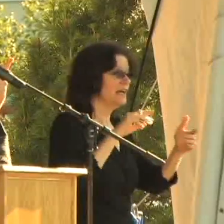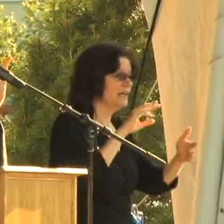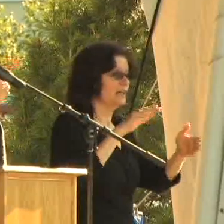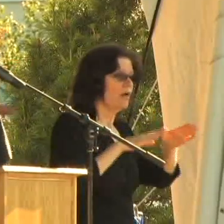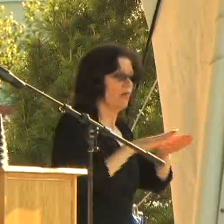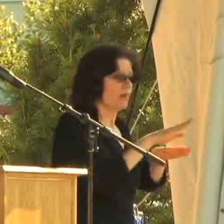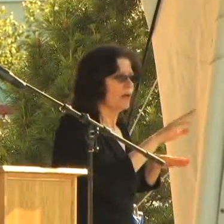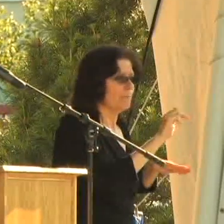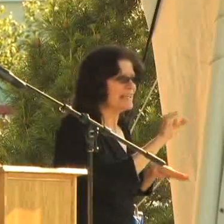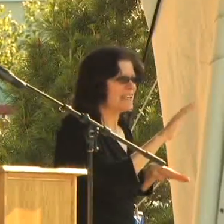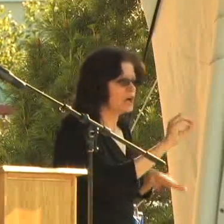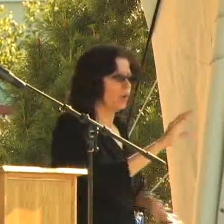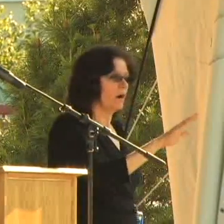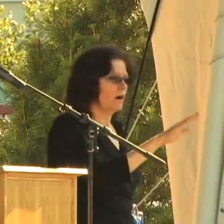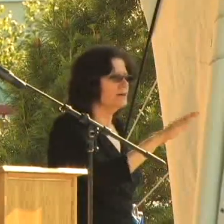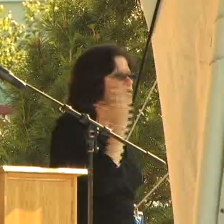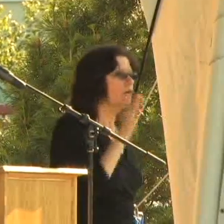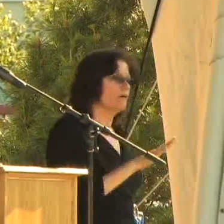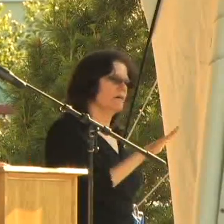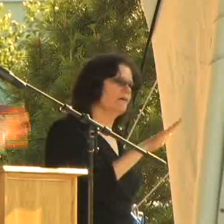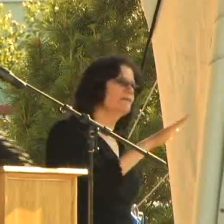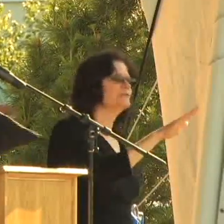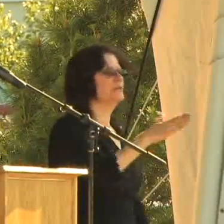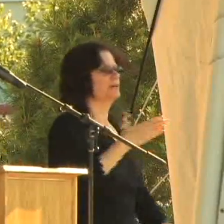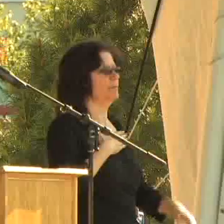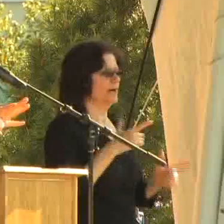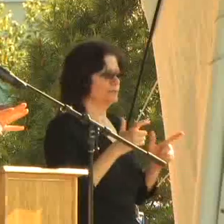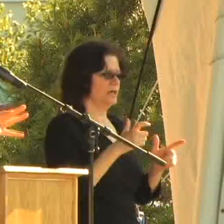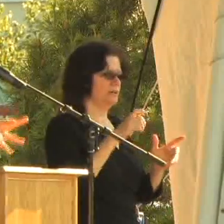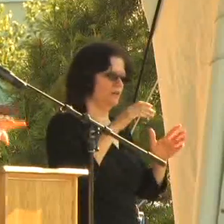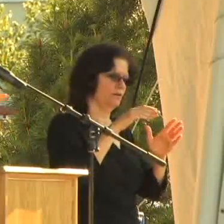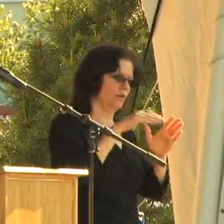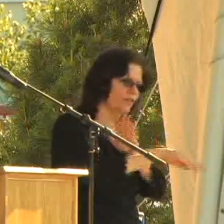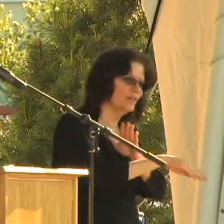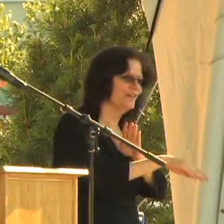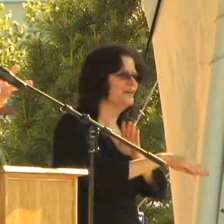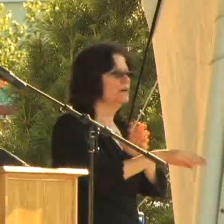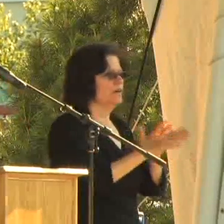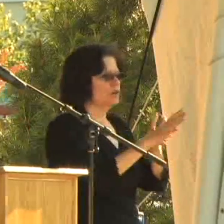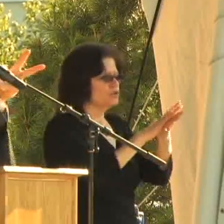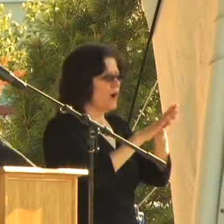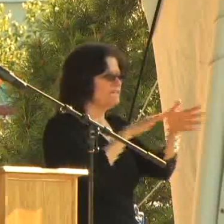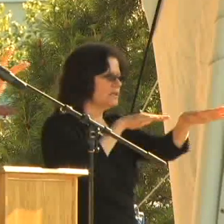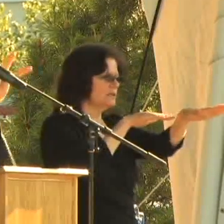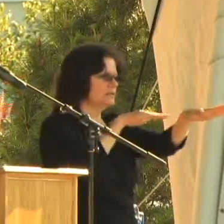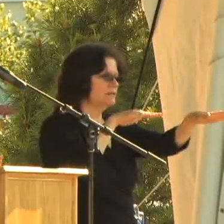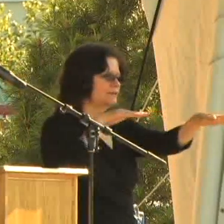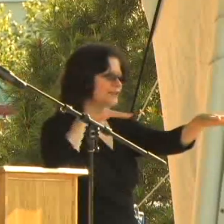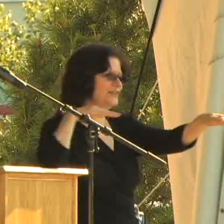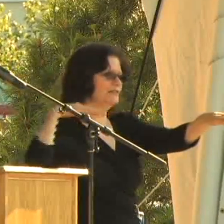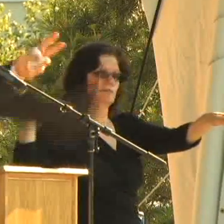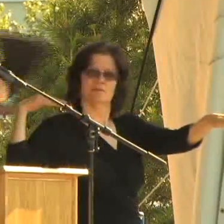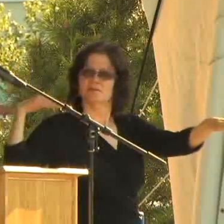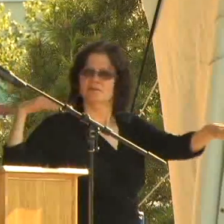Misako, which is, as you know, quite a hill. My speed would plummet, and the traffic would build up behind me, and